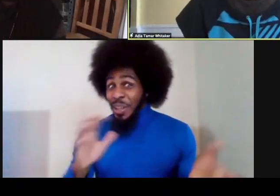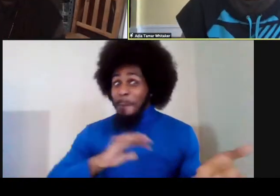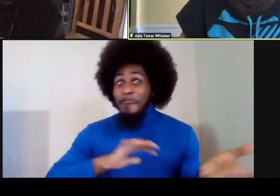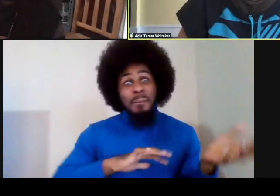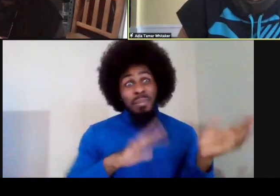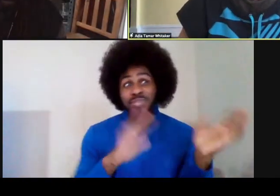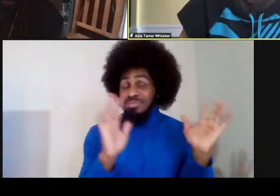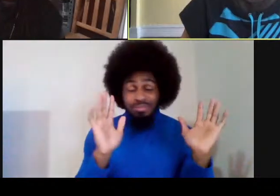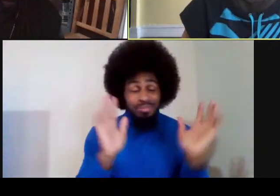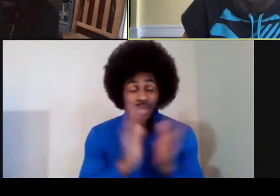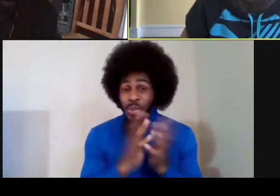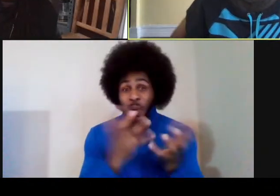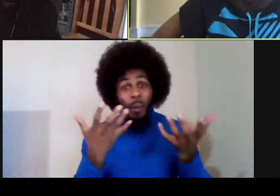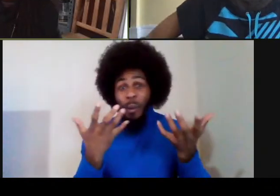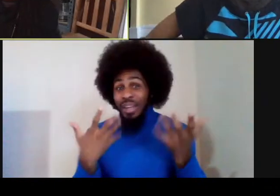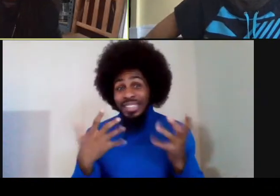rotate,